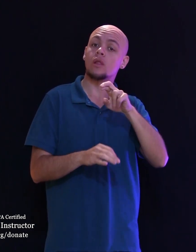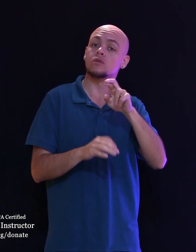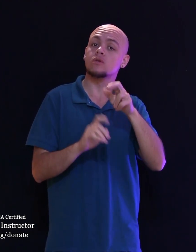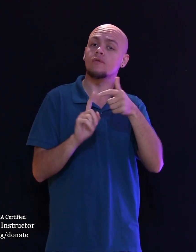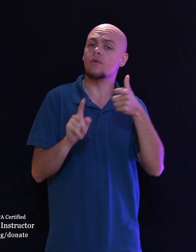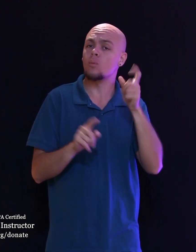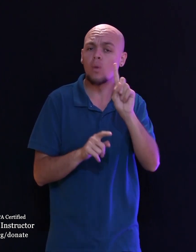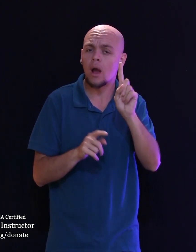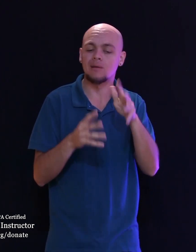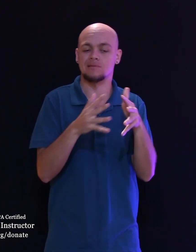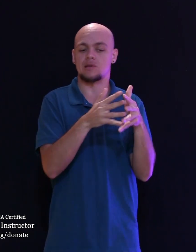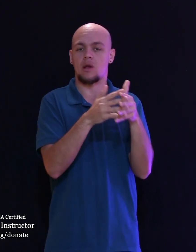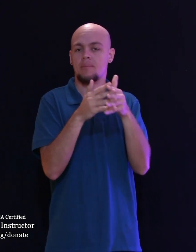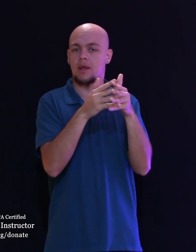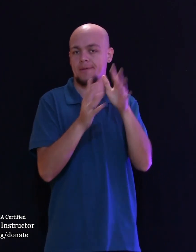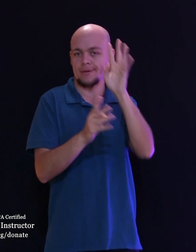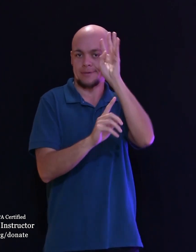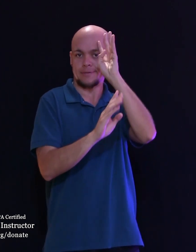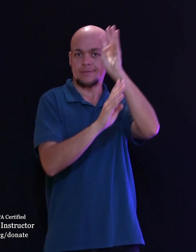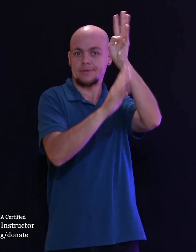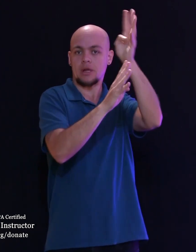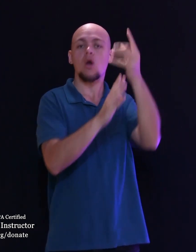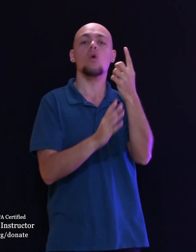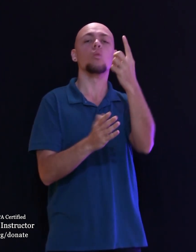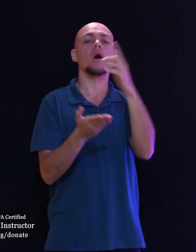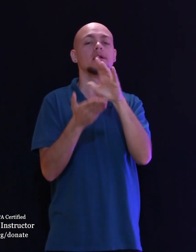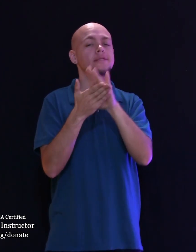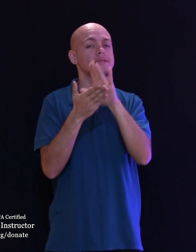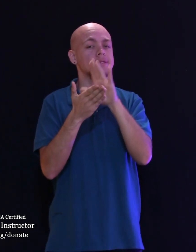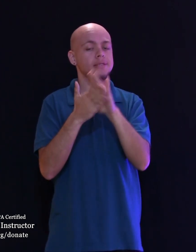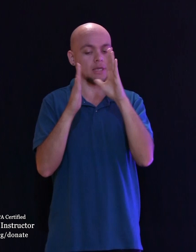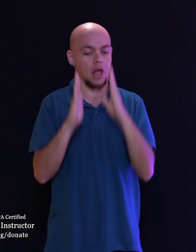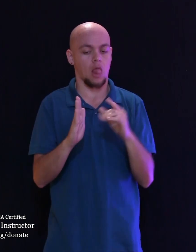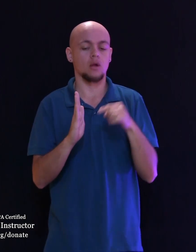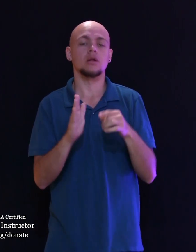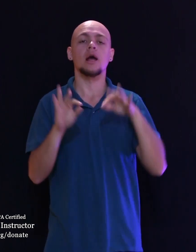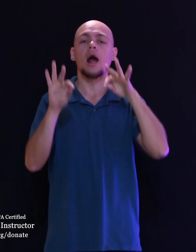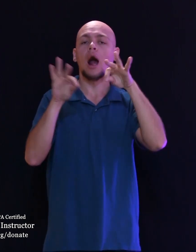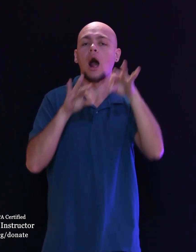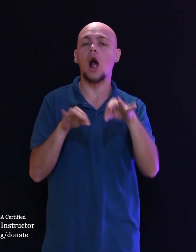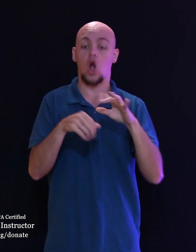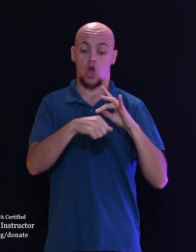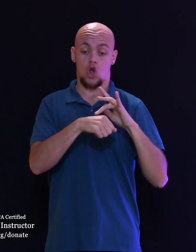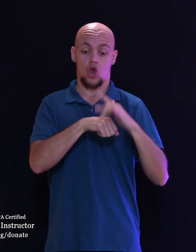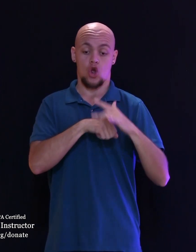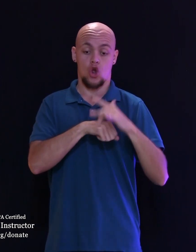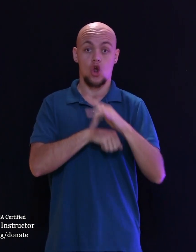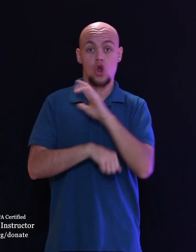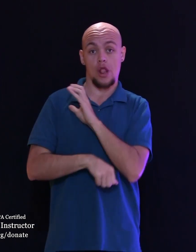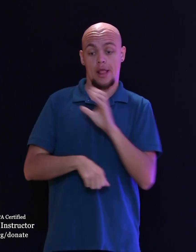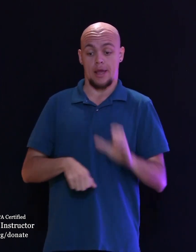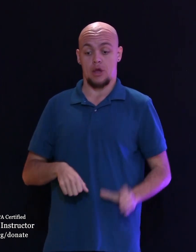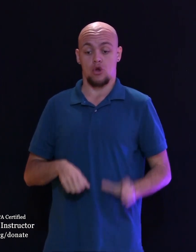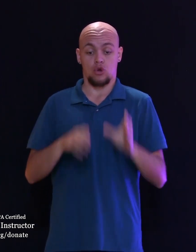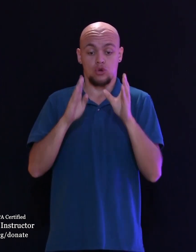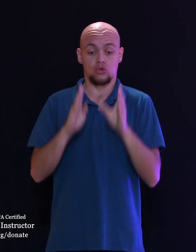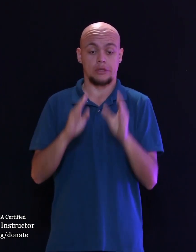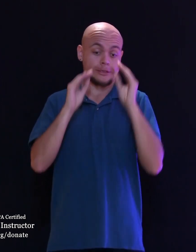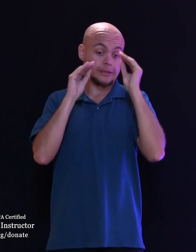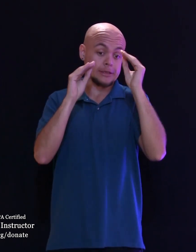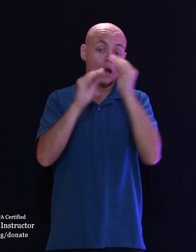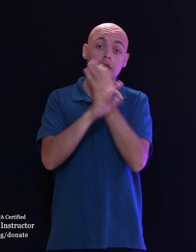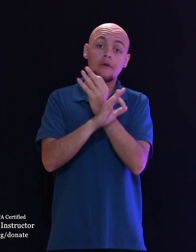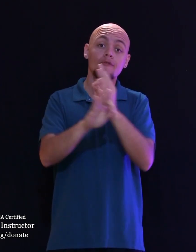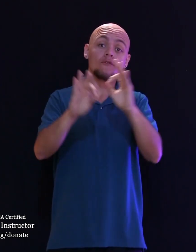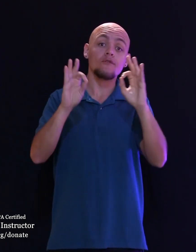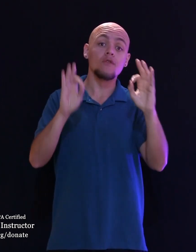thing. I did see one scholar, he was trying to say, well, the early Christians taught about